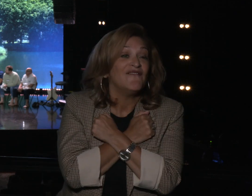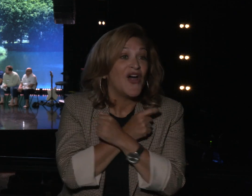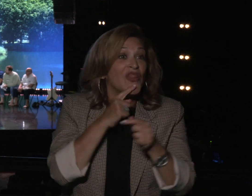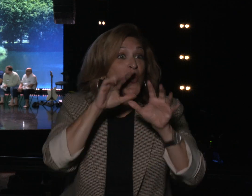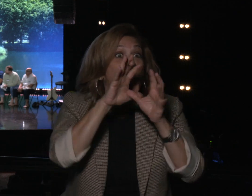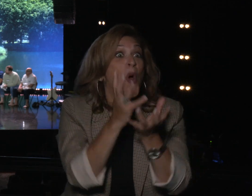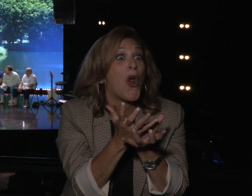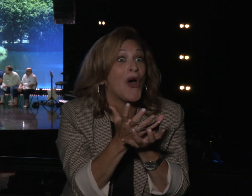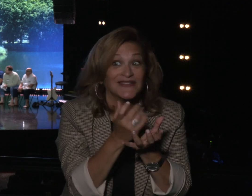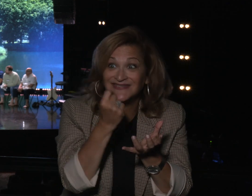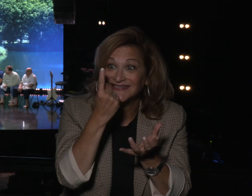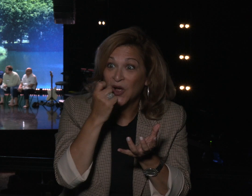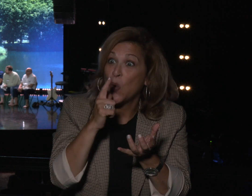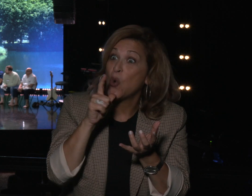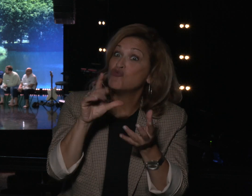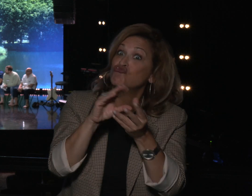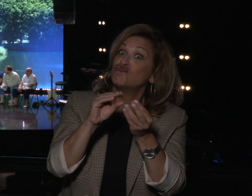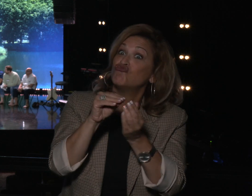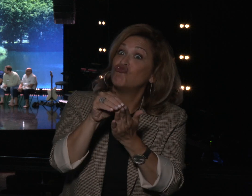he wrote that, John.